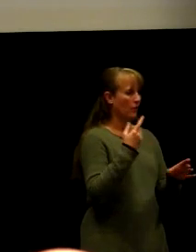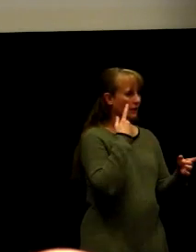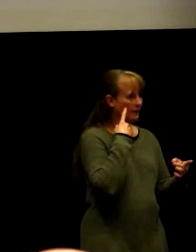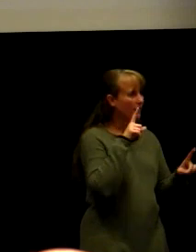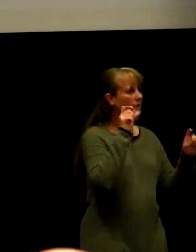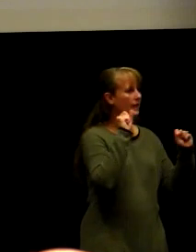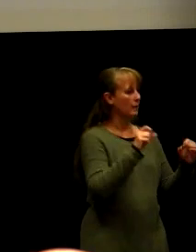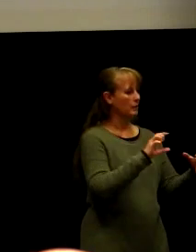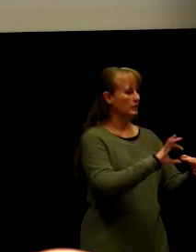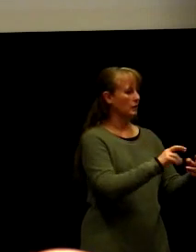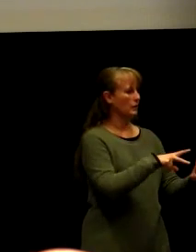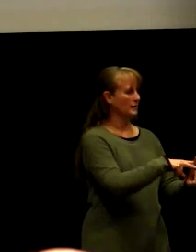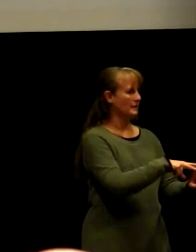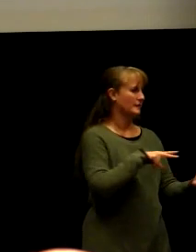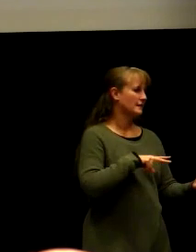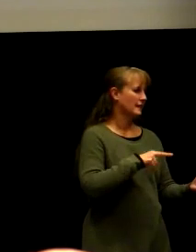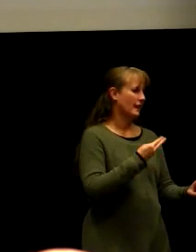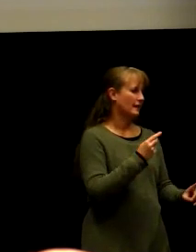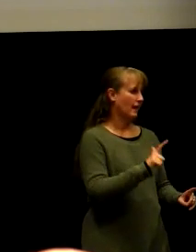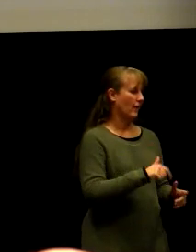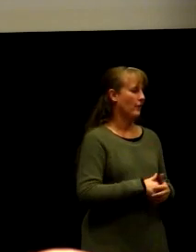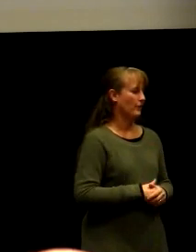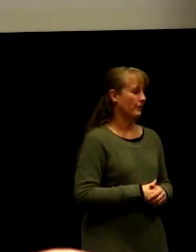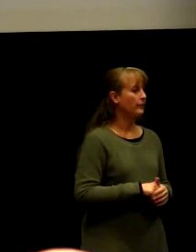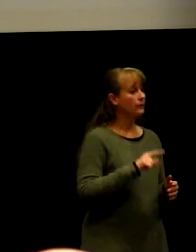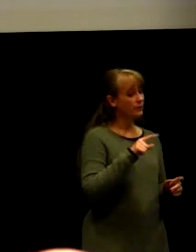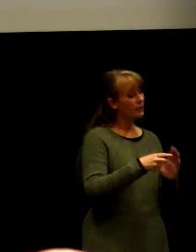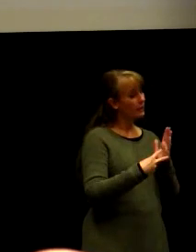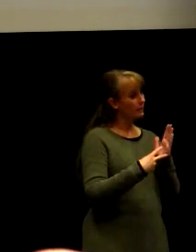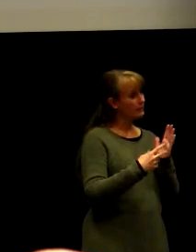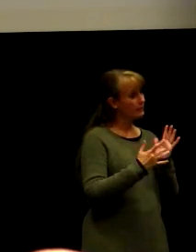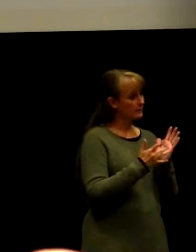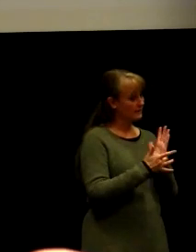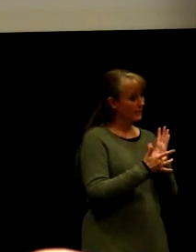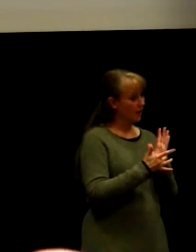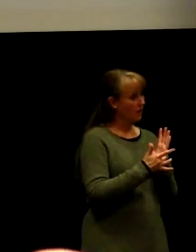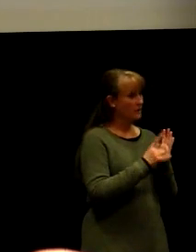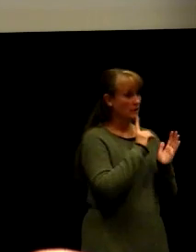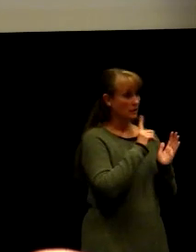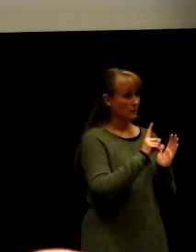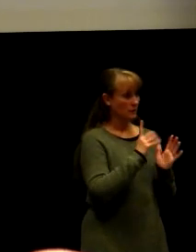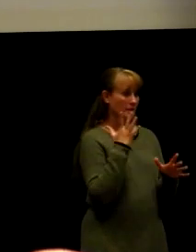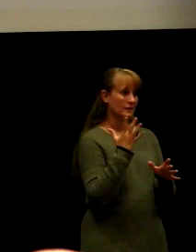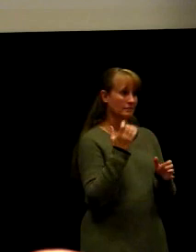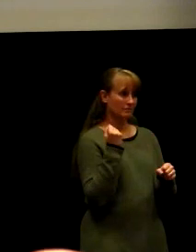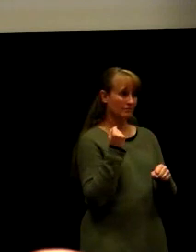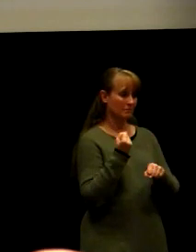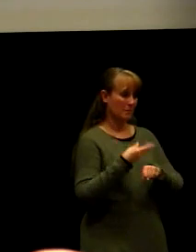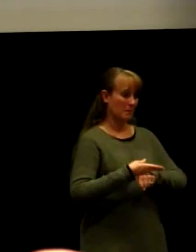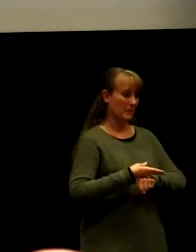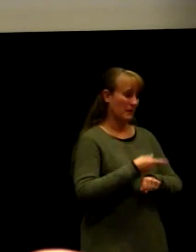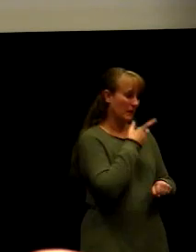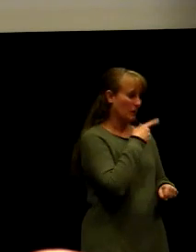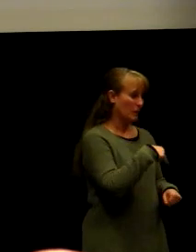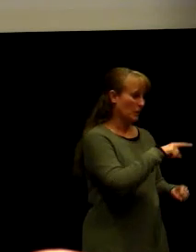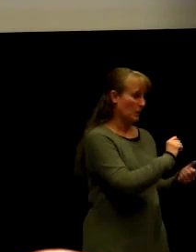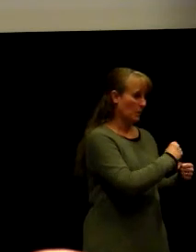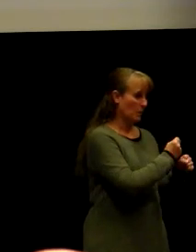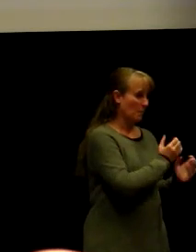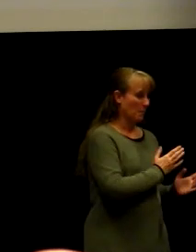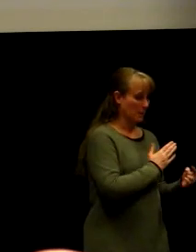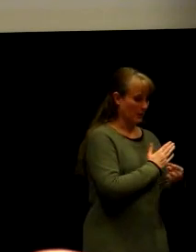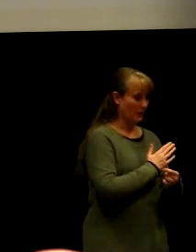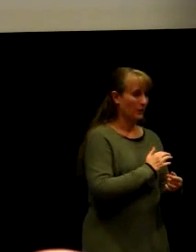to disconnect HAL. So this is technology pretty much getting the upper hand over its makers,